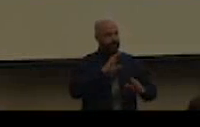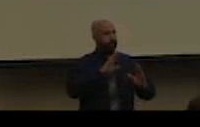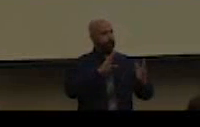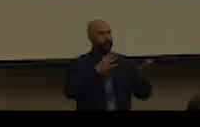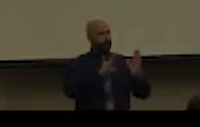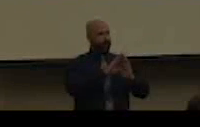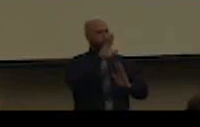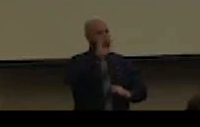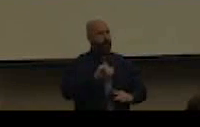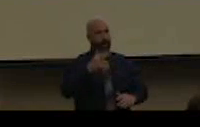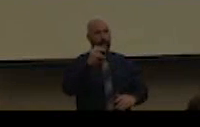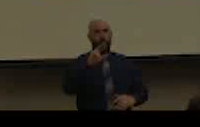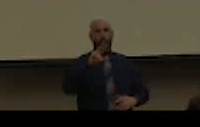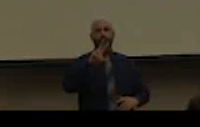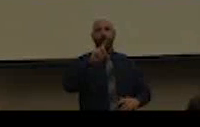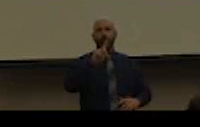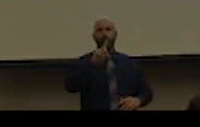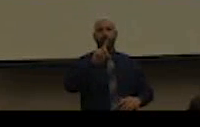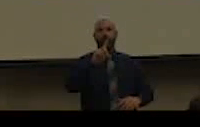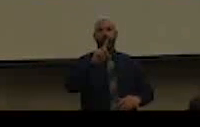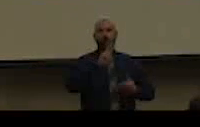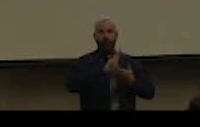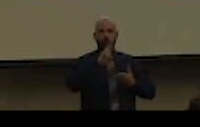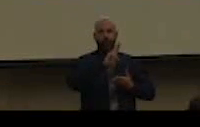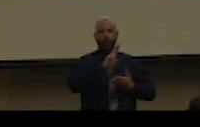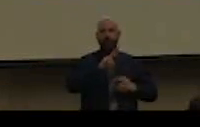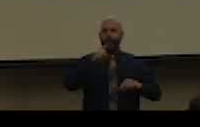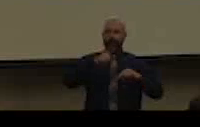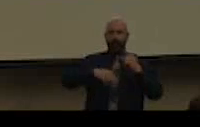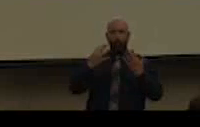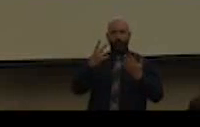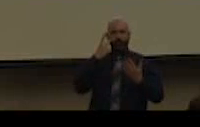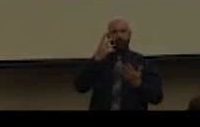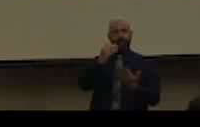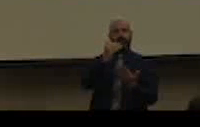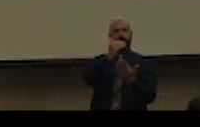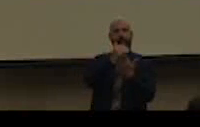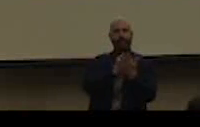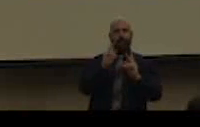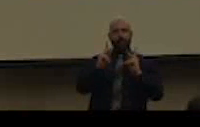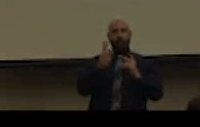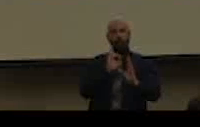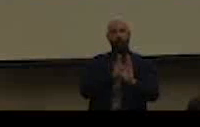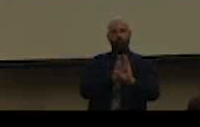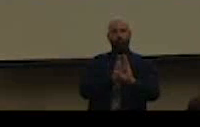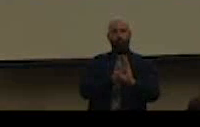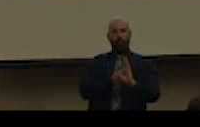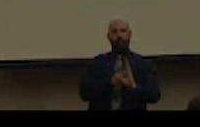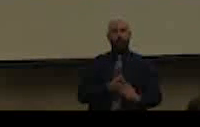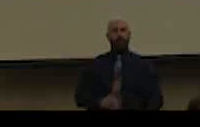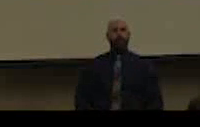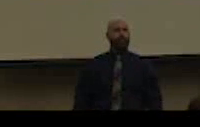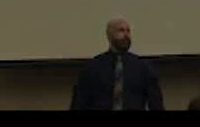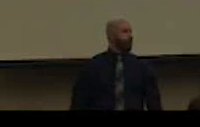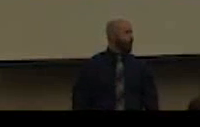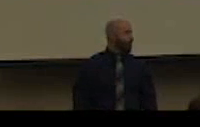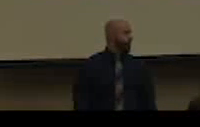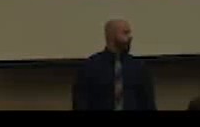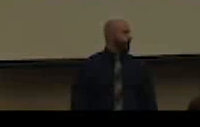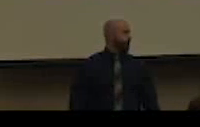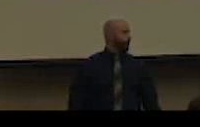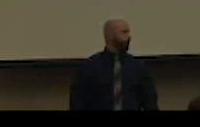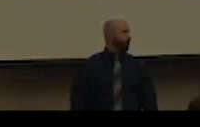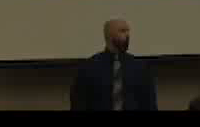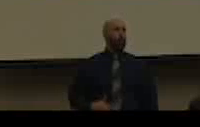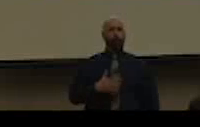So I can't wait to see the list of people in the academy that Amy put together too. But on my time hop, it popped up